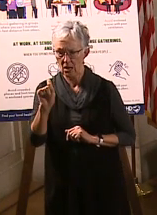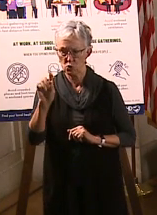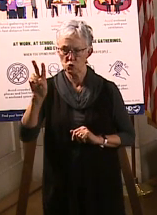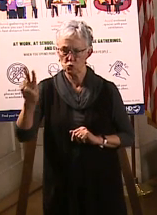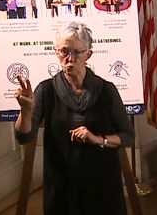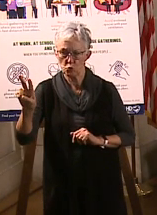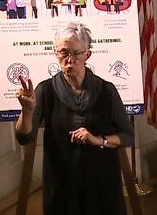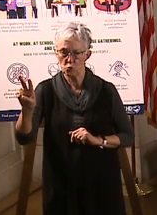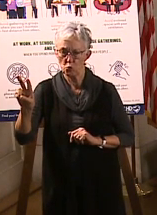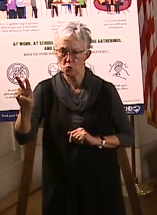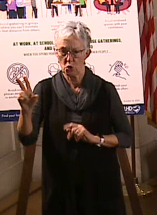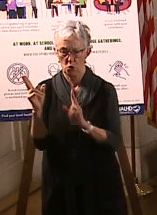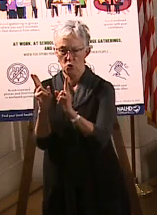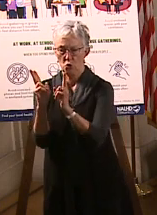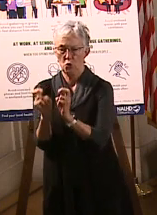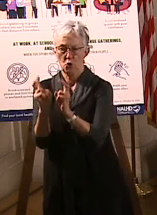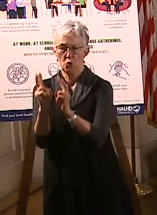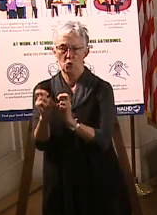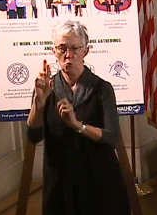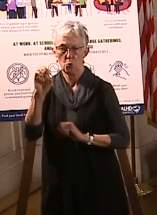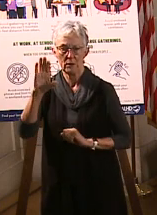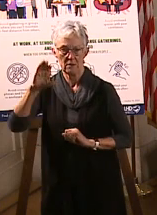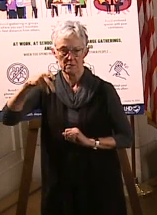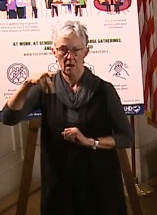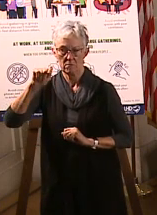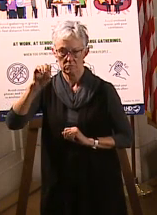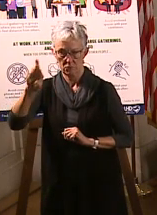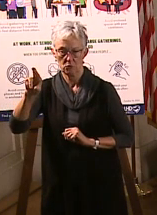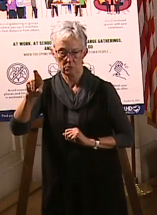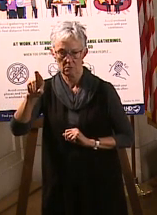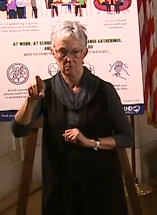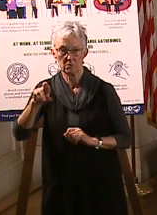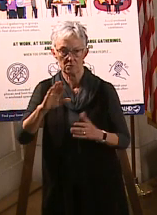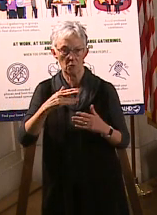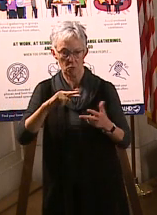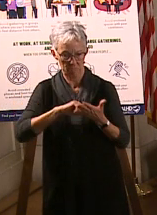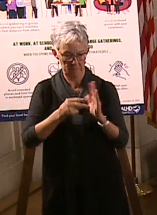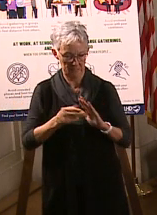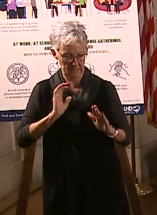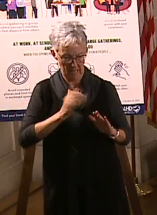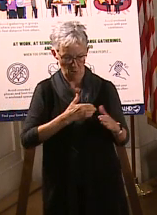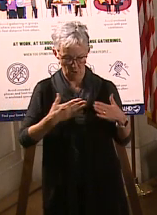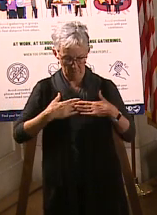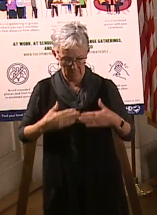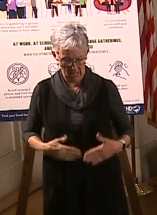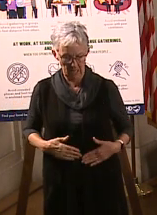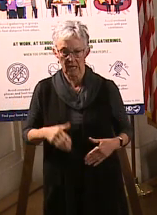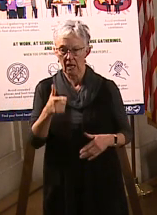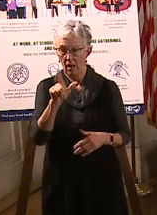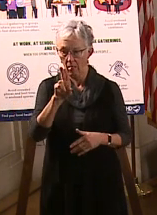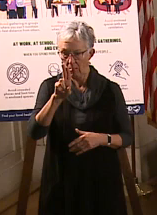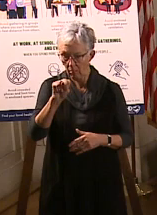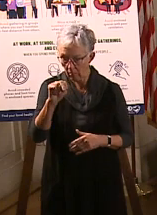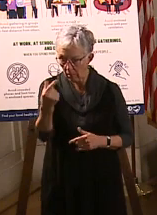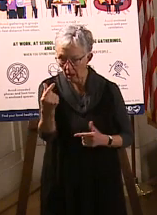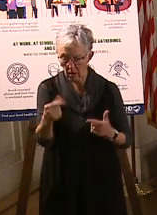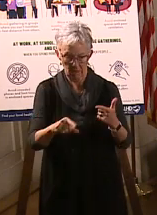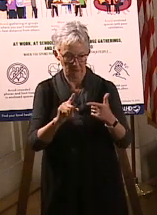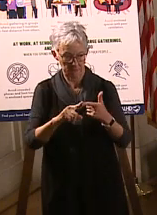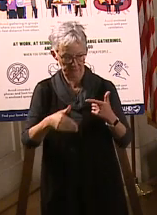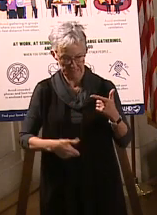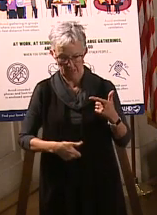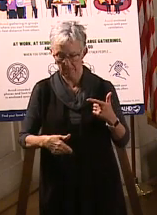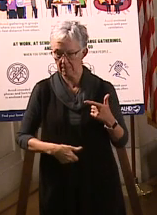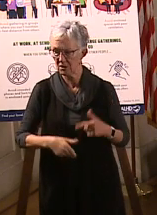receptors. It's a very common receptor on cells in the lungs, GI tract, and other places